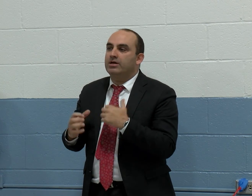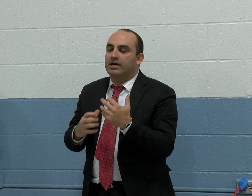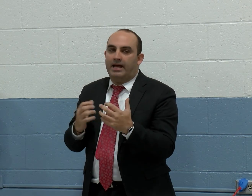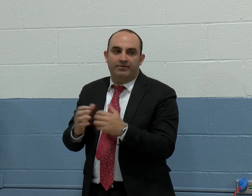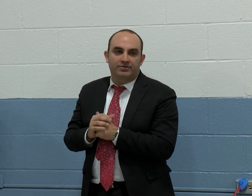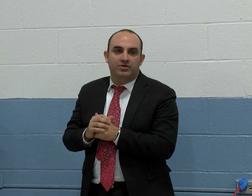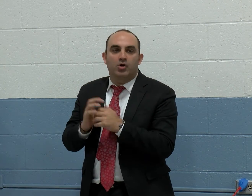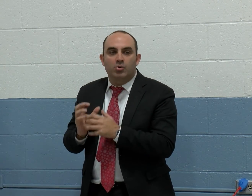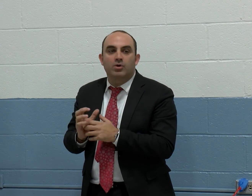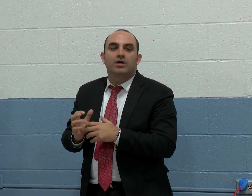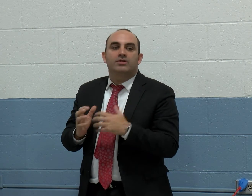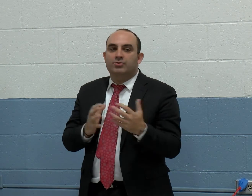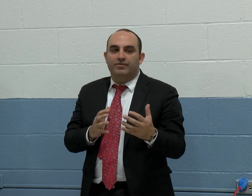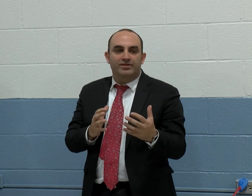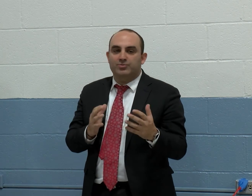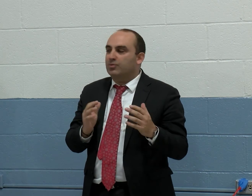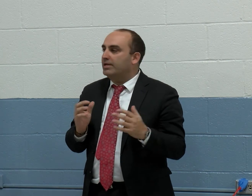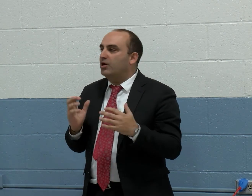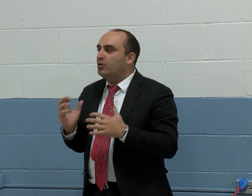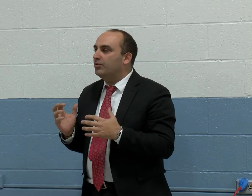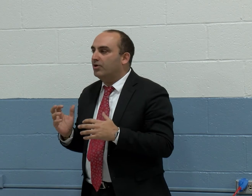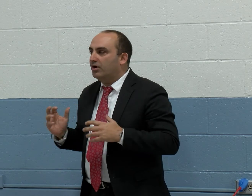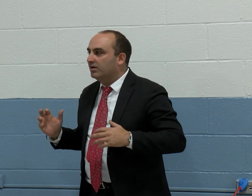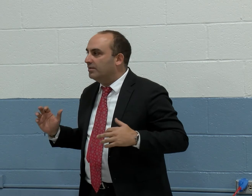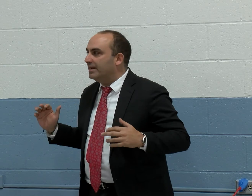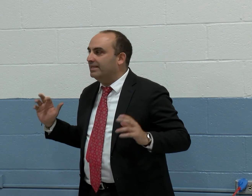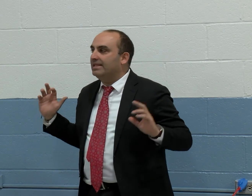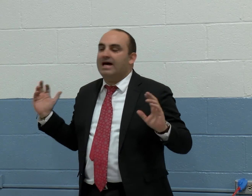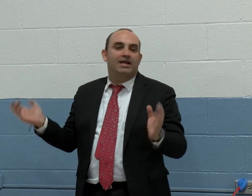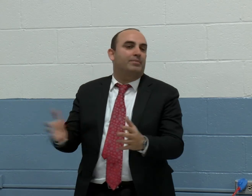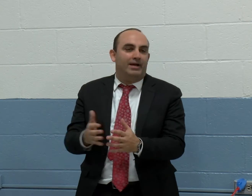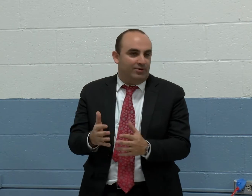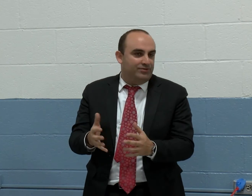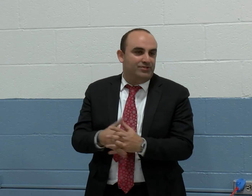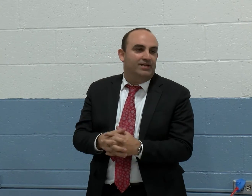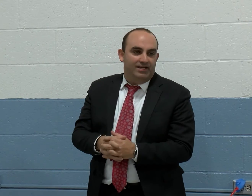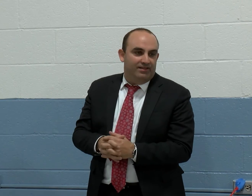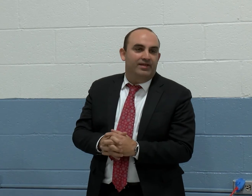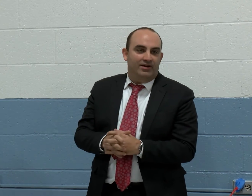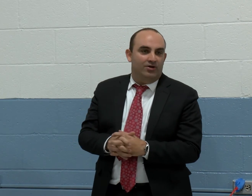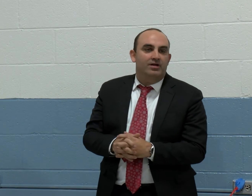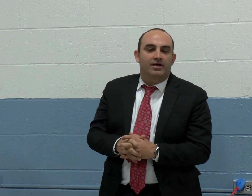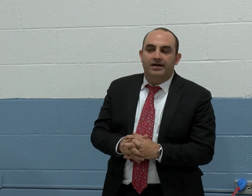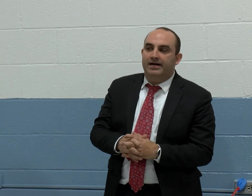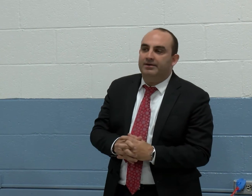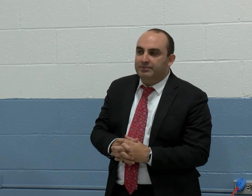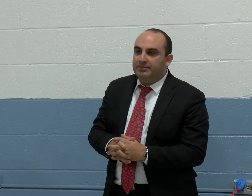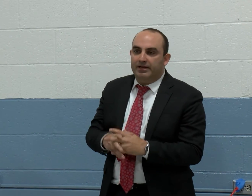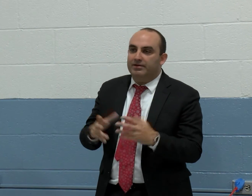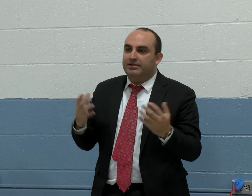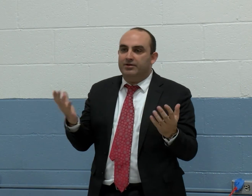I think we are going to have to go to events where we know there are going to be a lot of parents there,